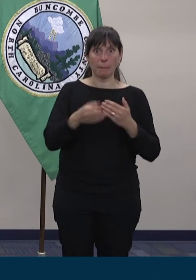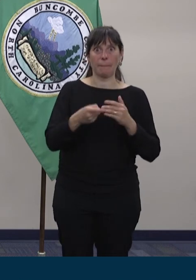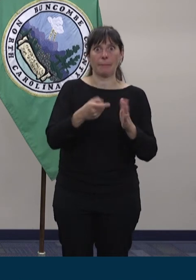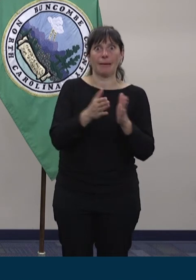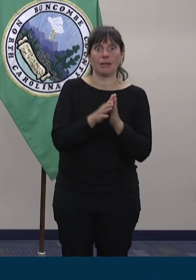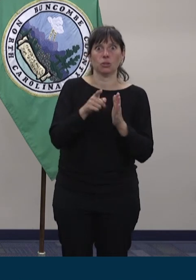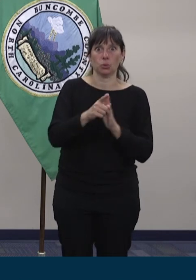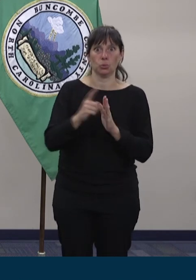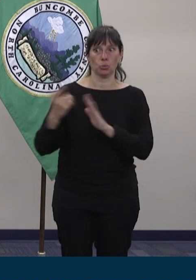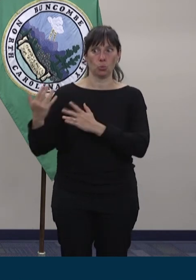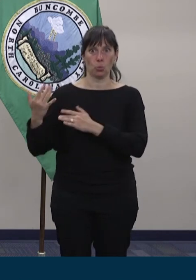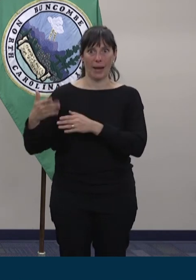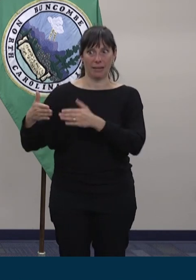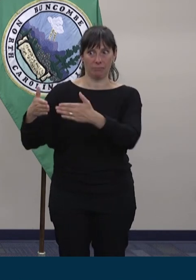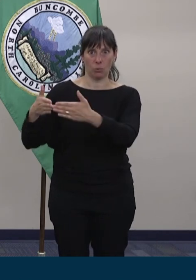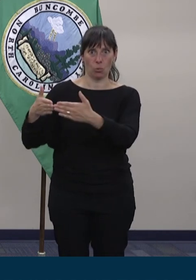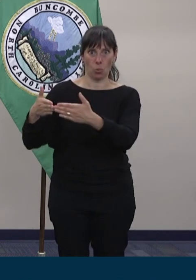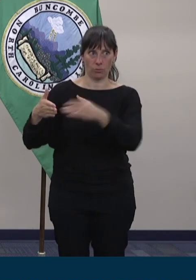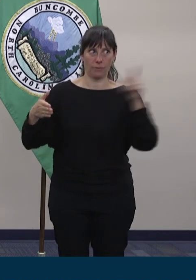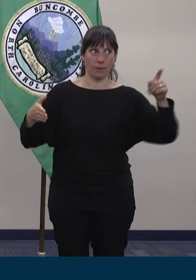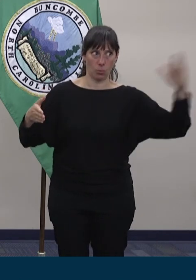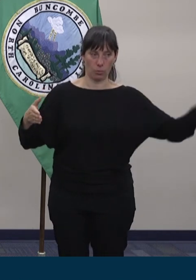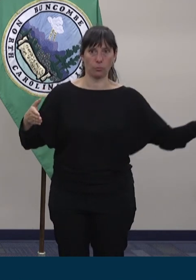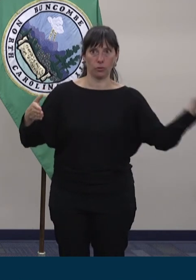covering exceptions.